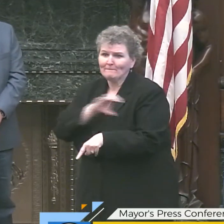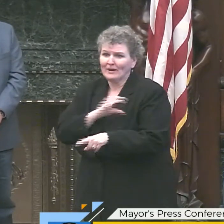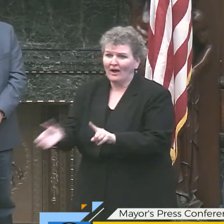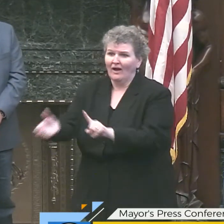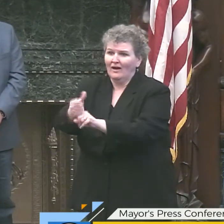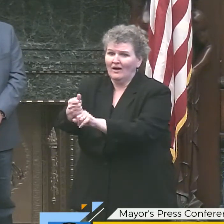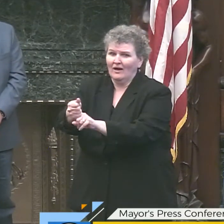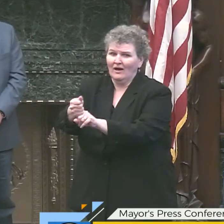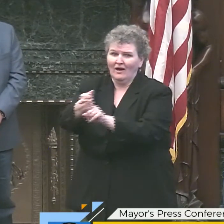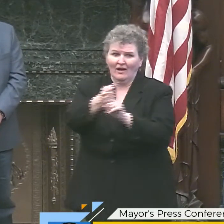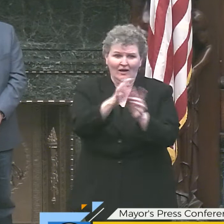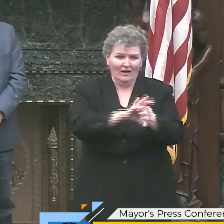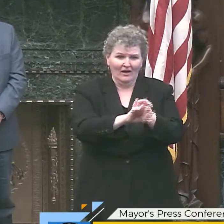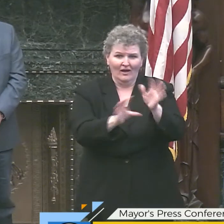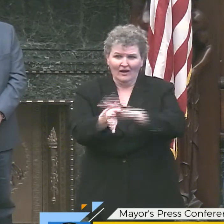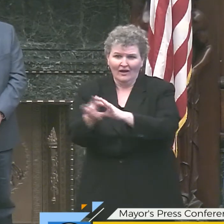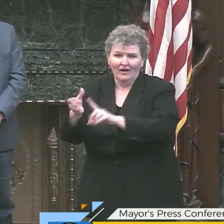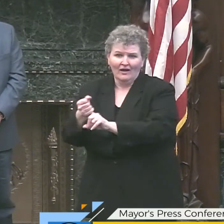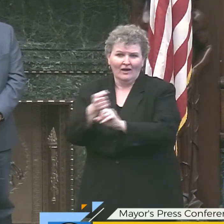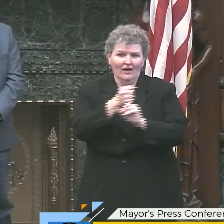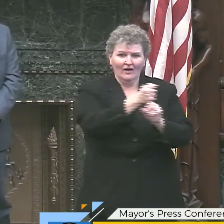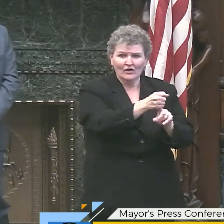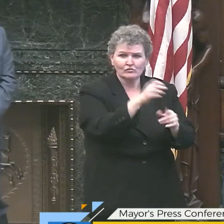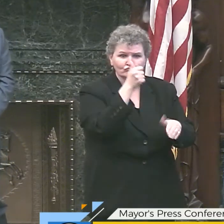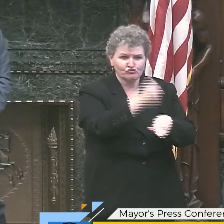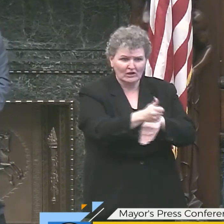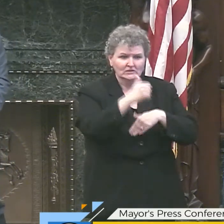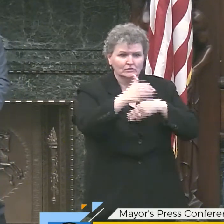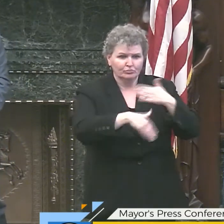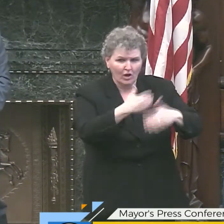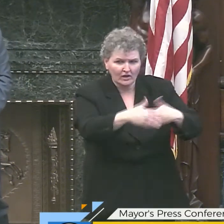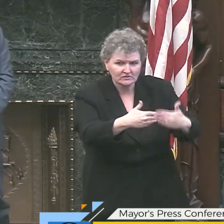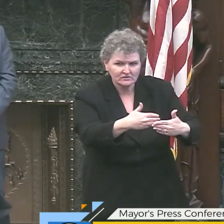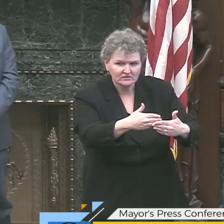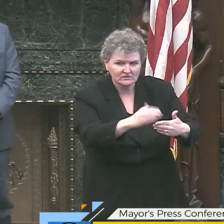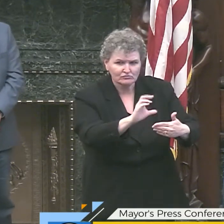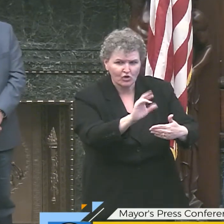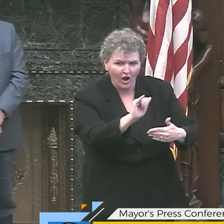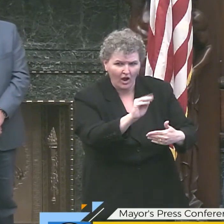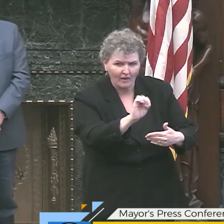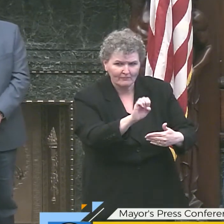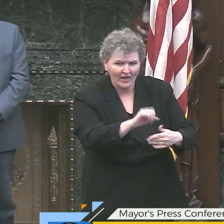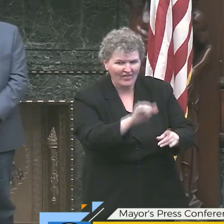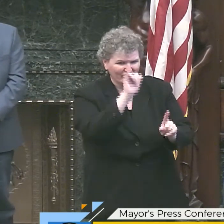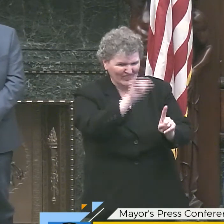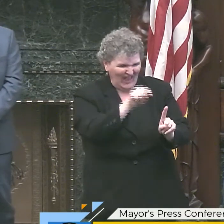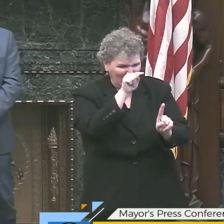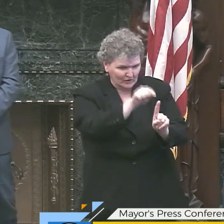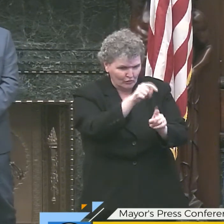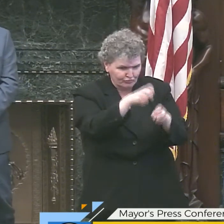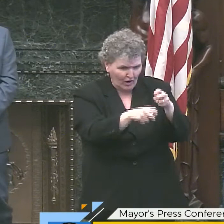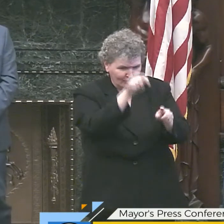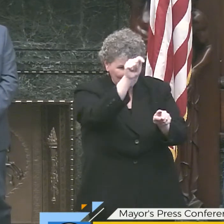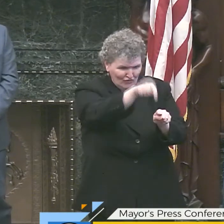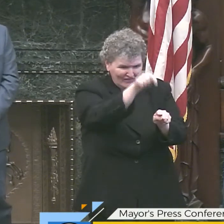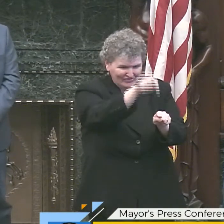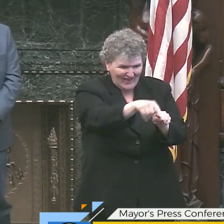prosecutors prosecute the case, and that's where we seem to have a problem. Okay, thanks.